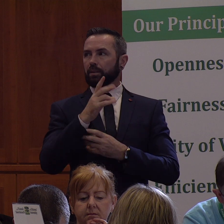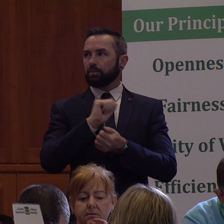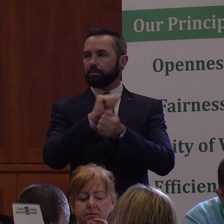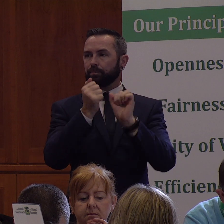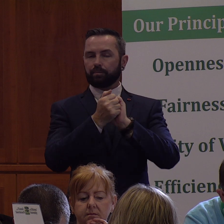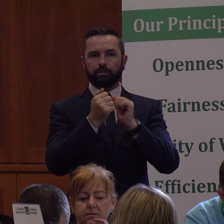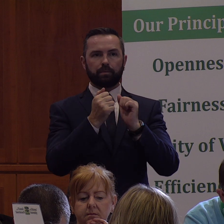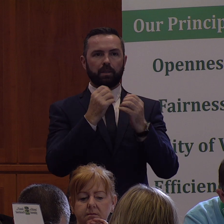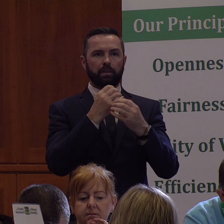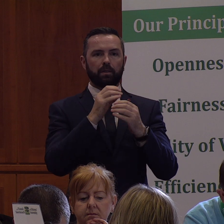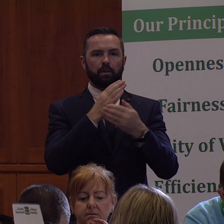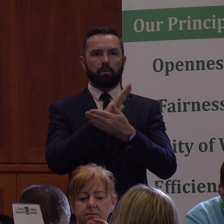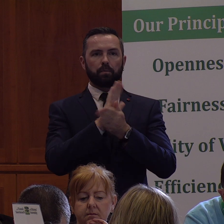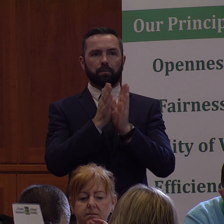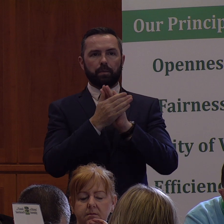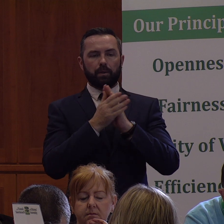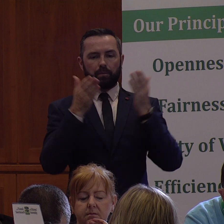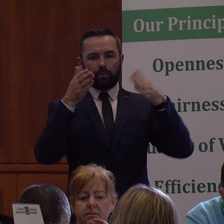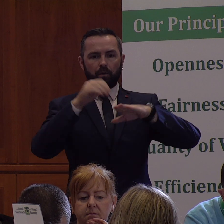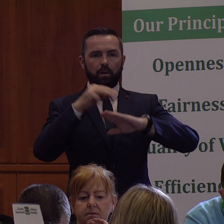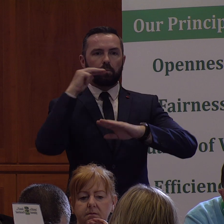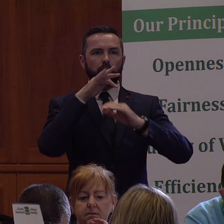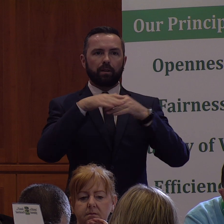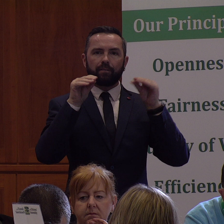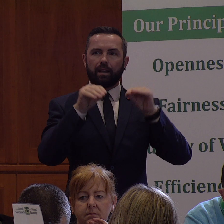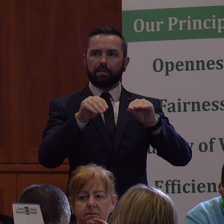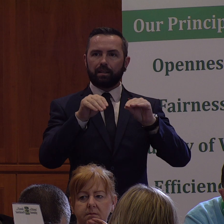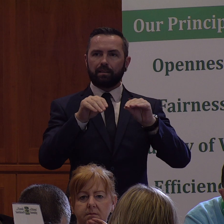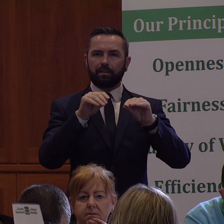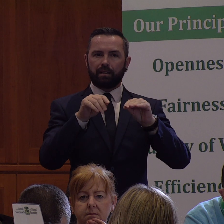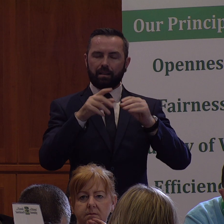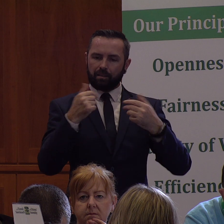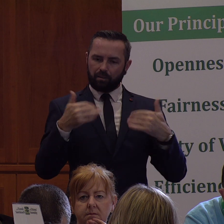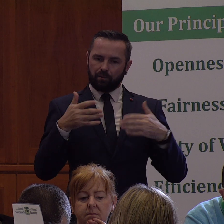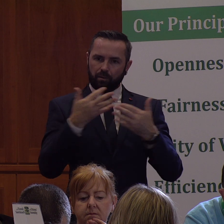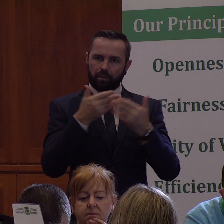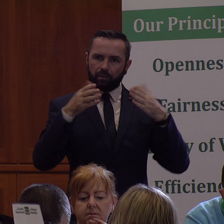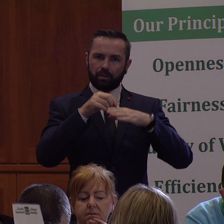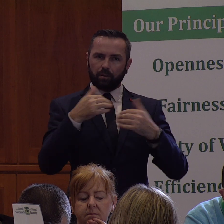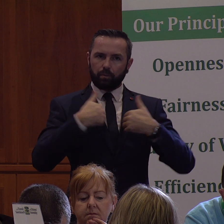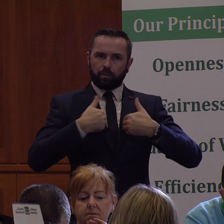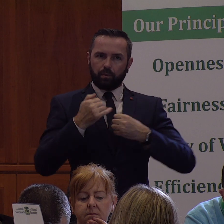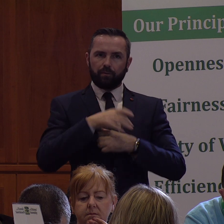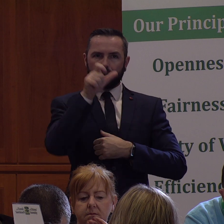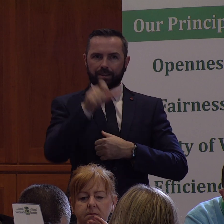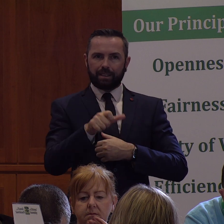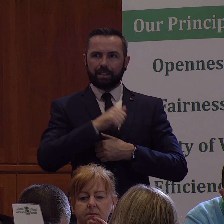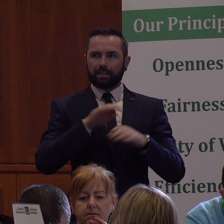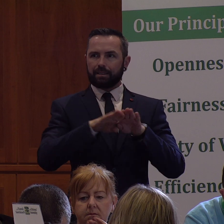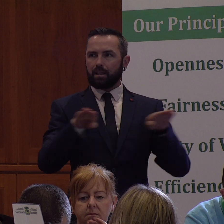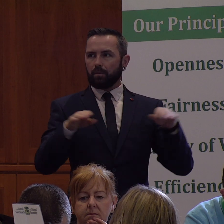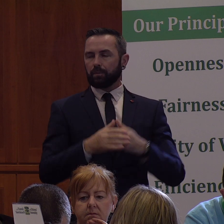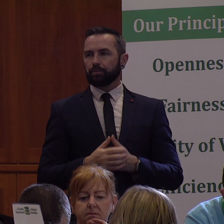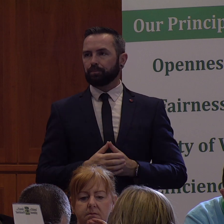into a focus on the importance of education, and that became a real concern for the citizens at this